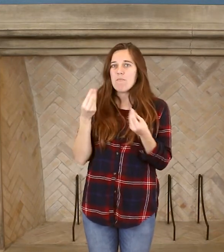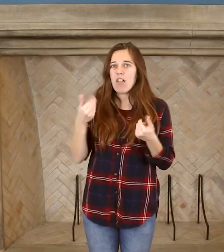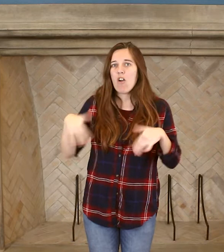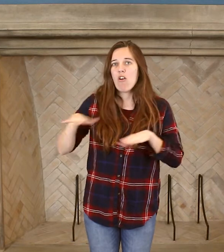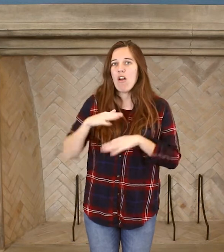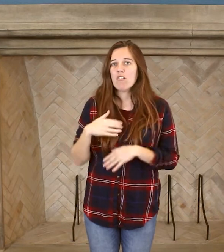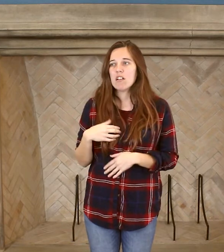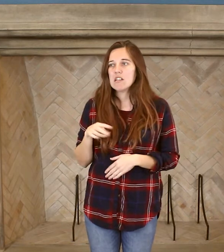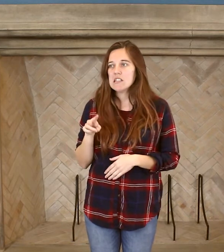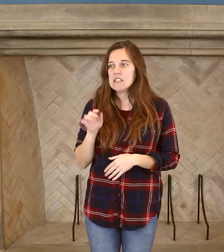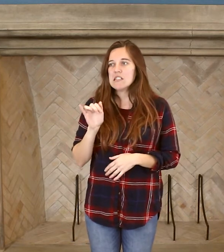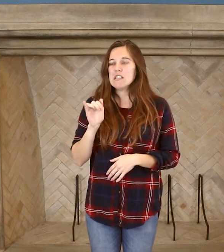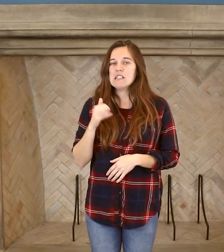instead of playing on the playground.